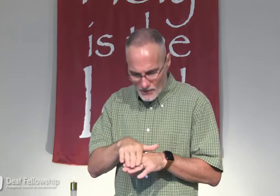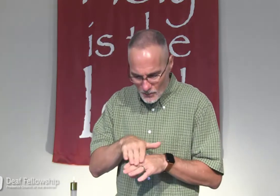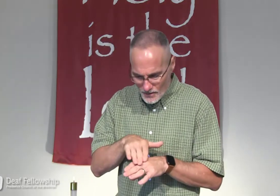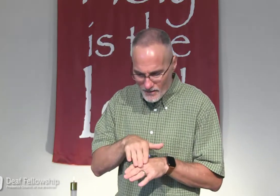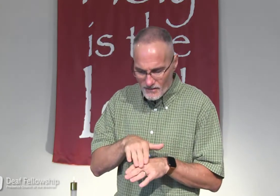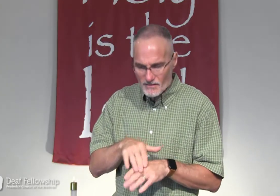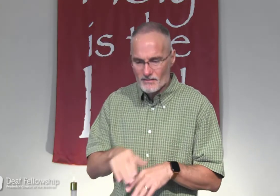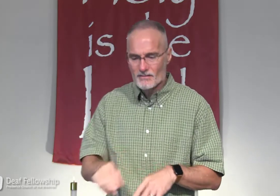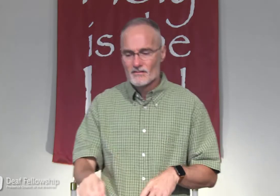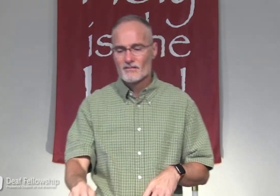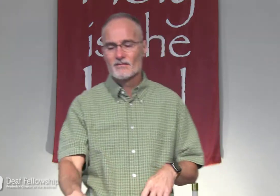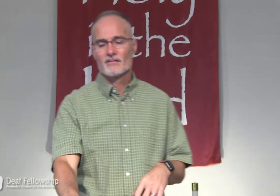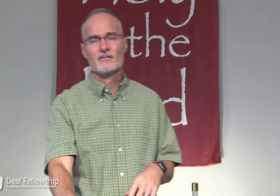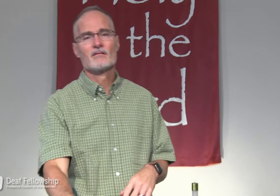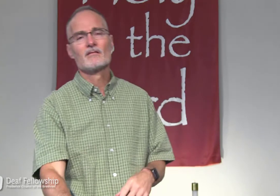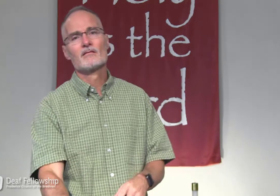anymore. It happens slowly.